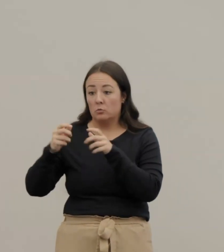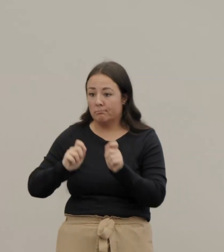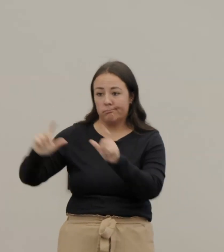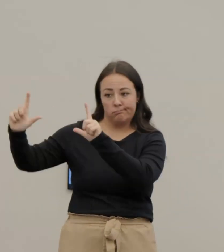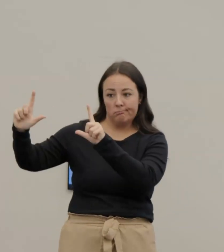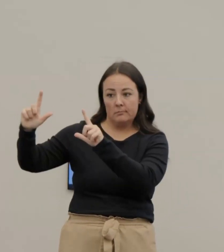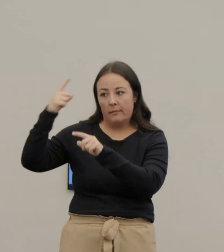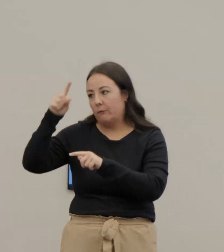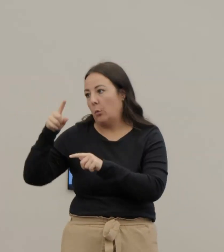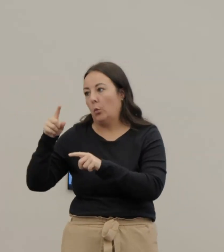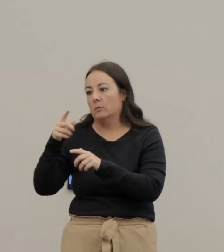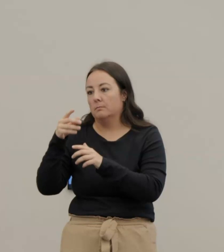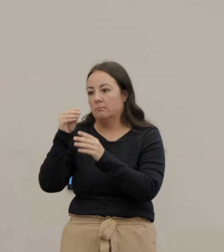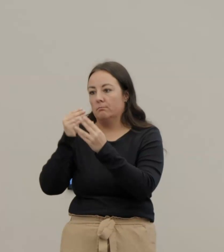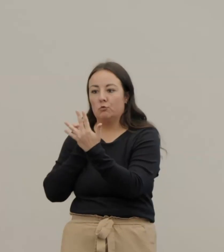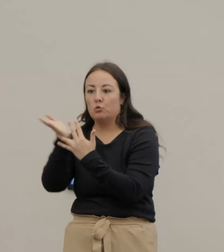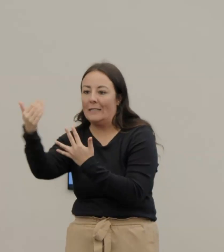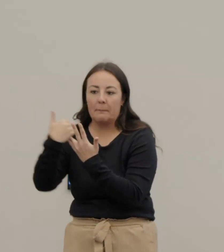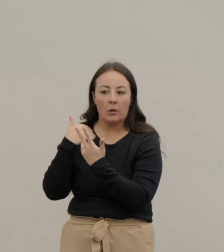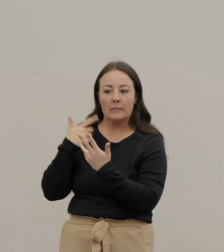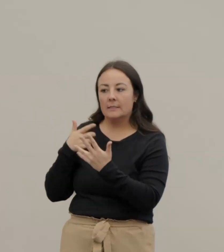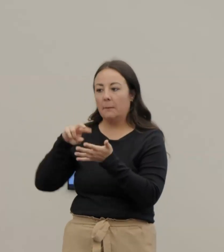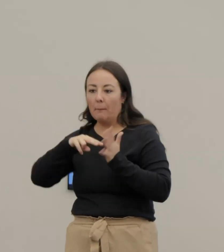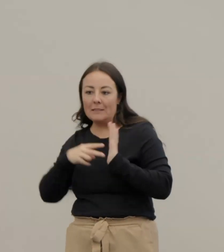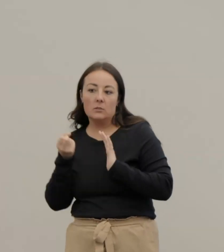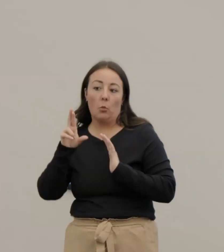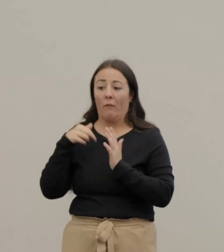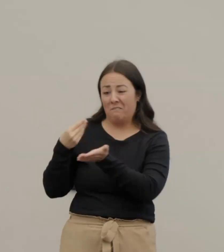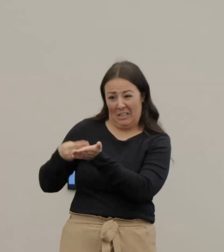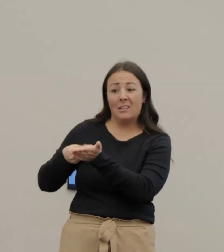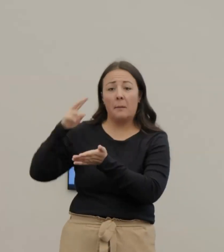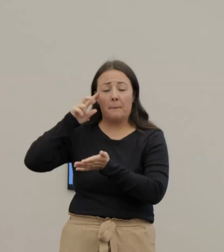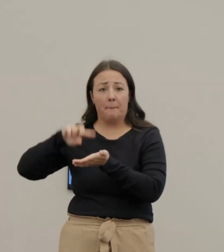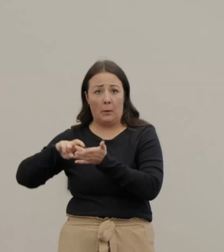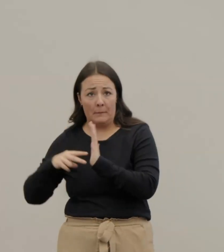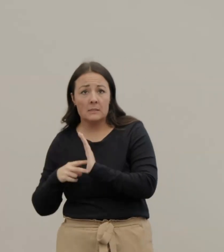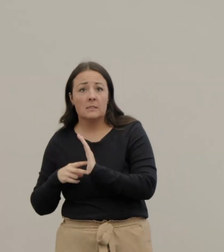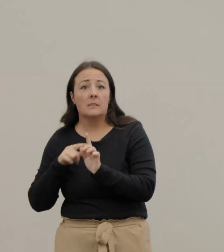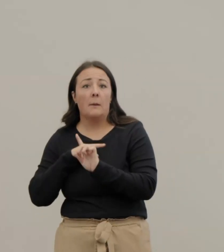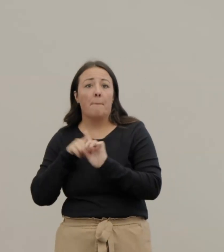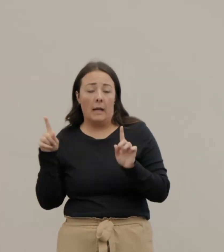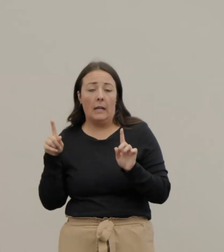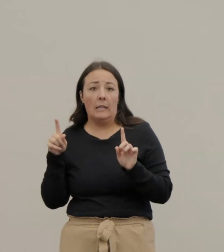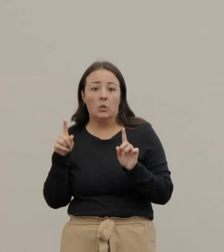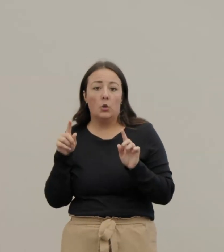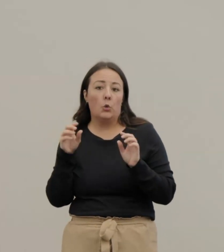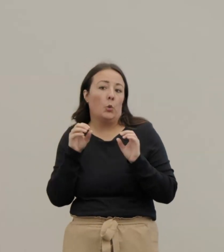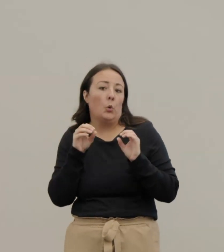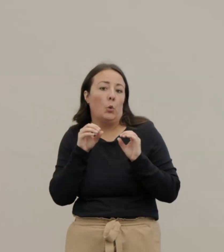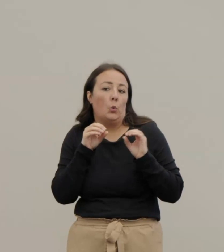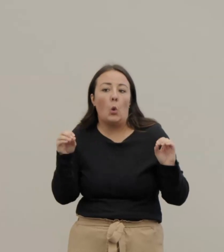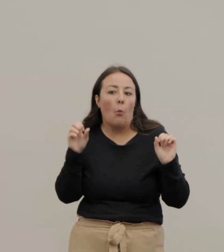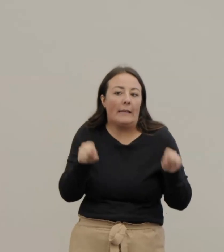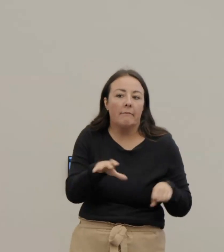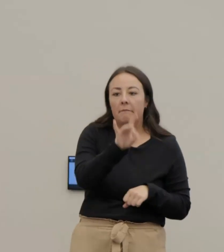funding purposes, but it's really not used, and you've essentially de-indexed it from things like Google and other search engines. So nobody can really find